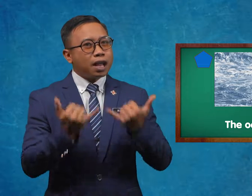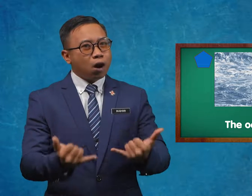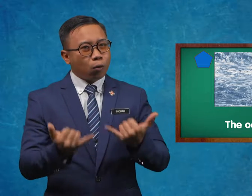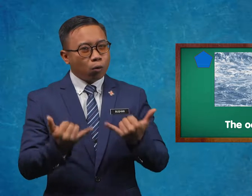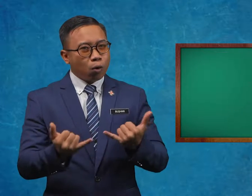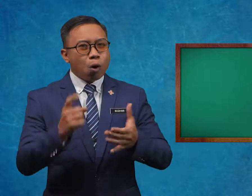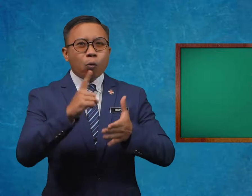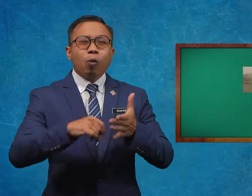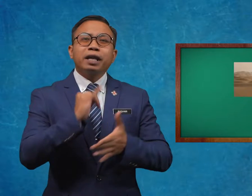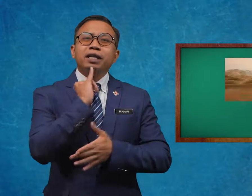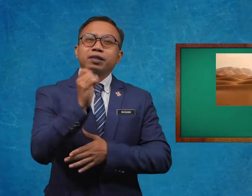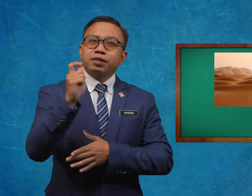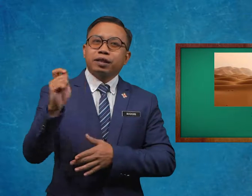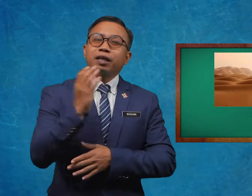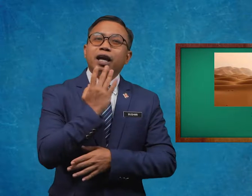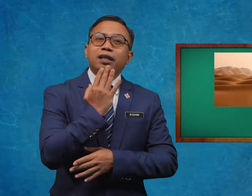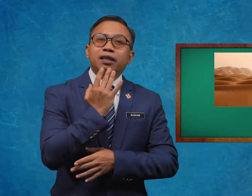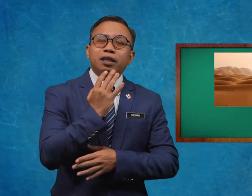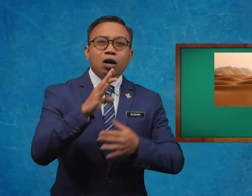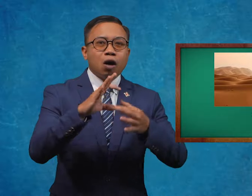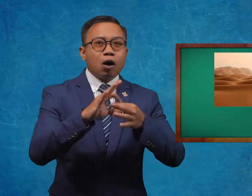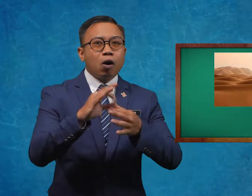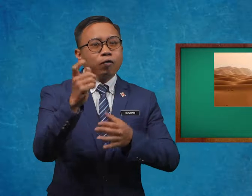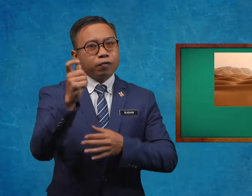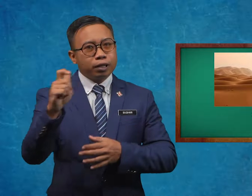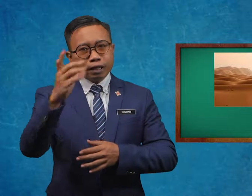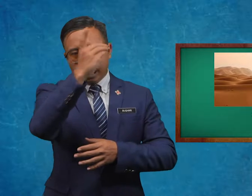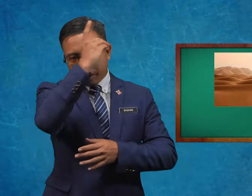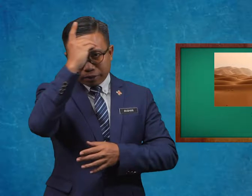Now, what is the color of the desert?